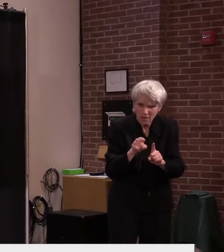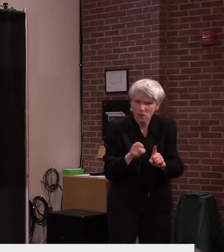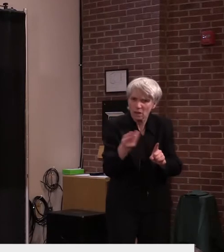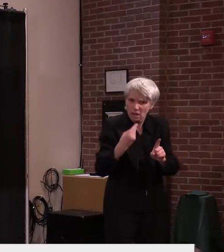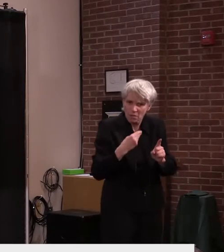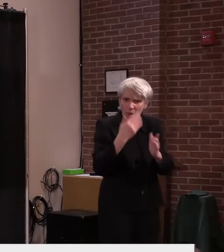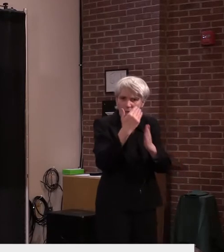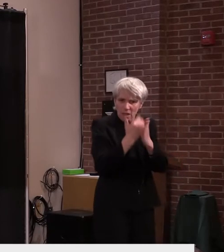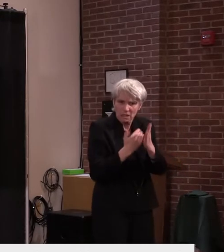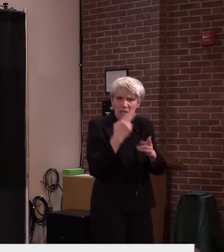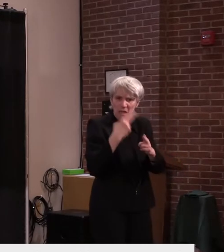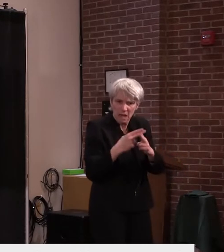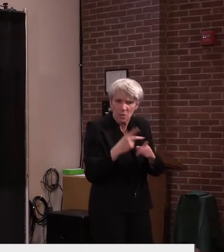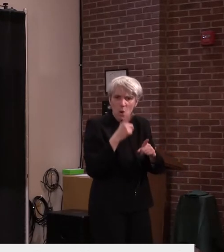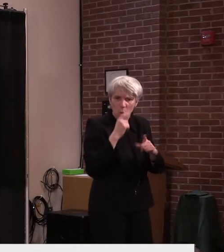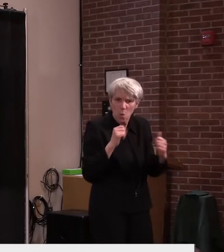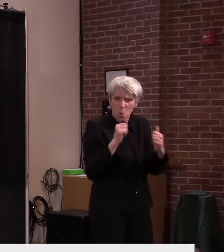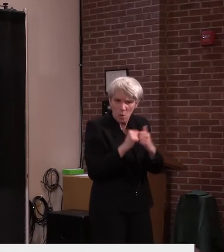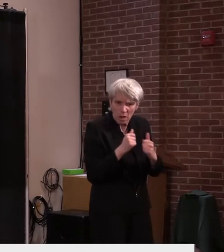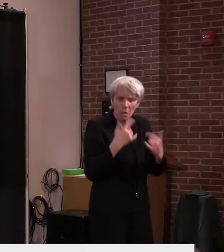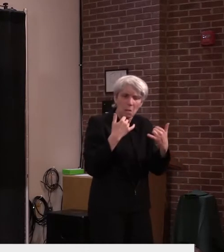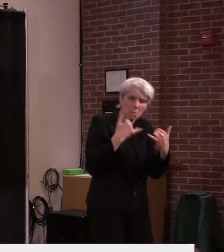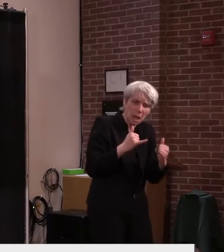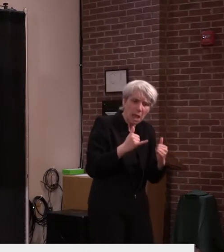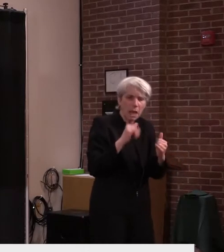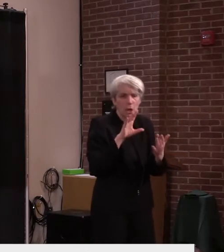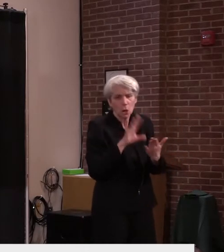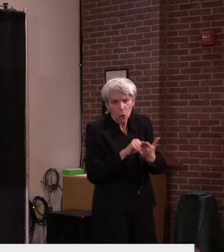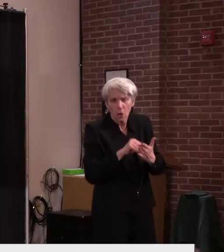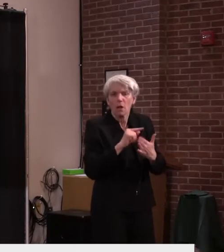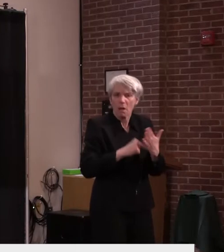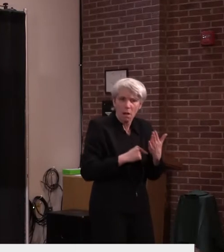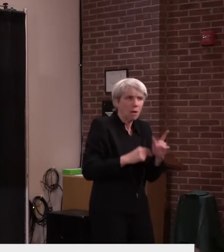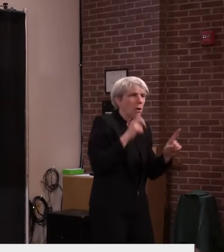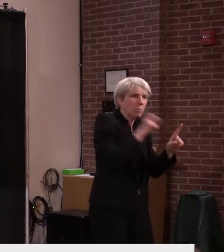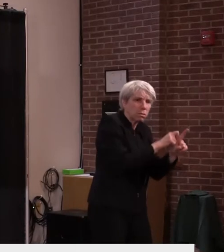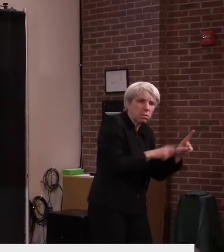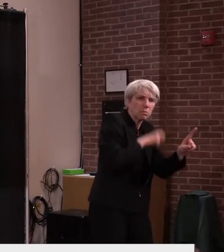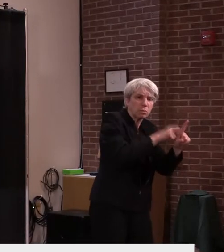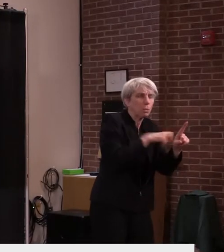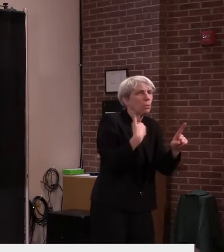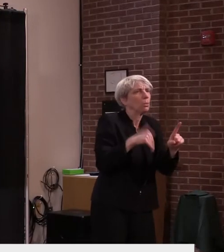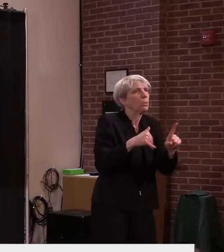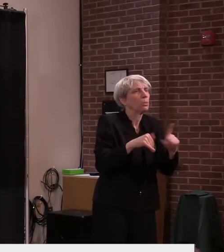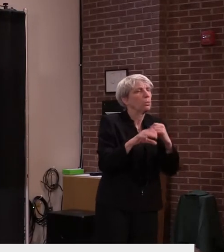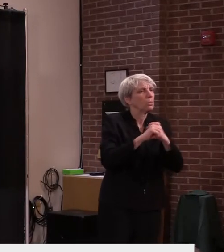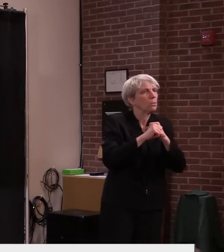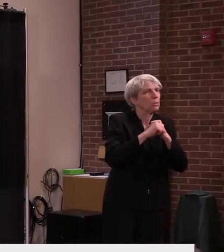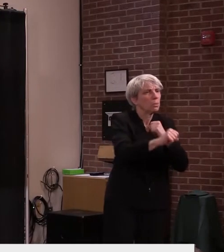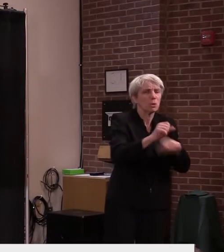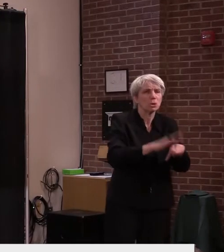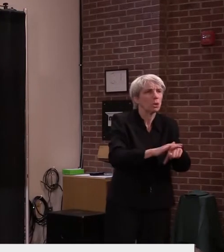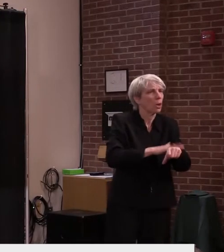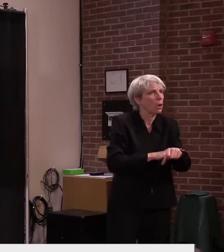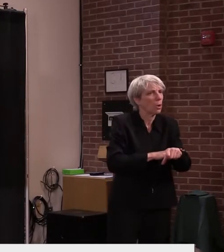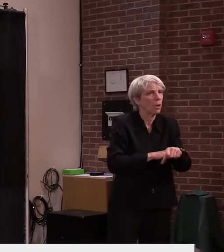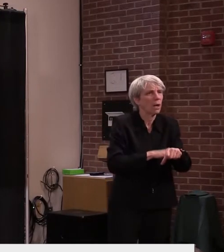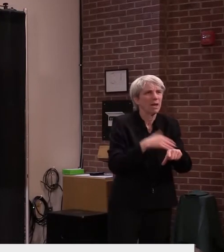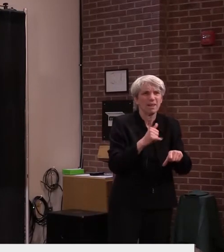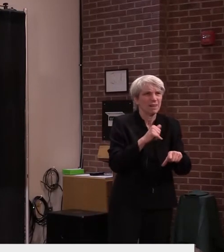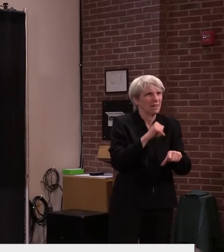outdated and outpaced by Omicron, to one that still accomplishes the essential task of notifying possible